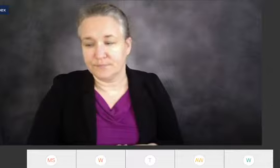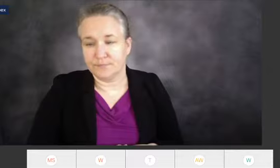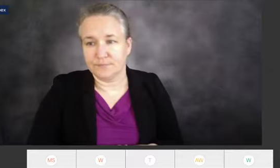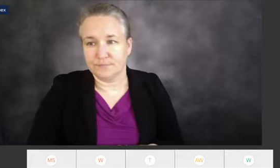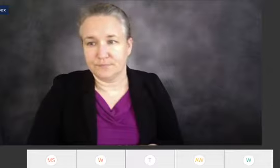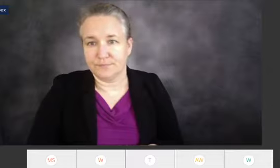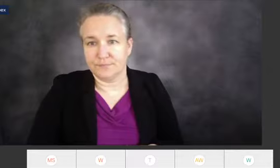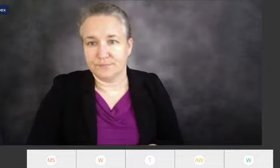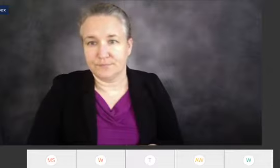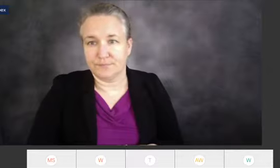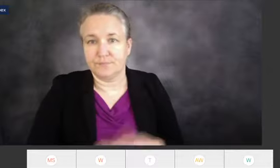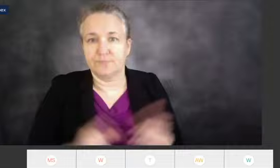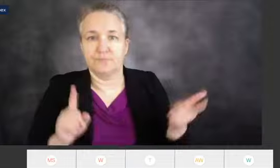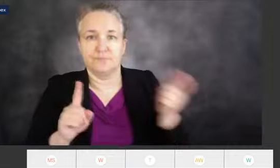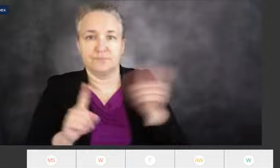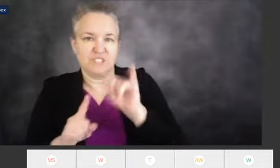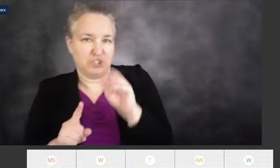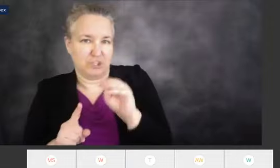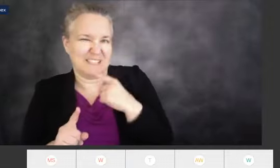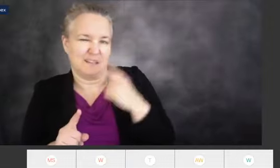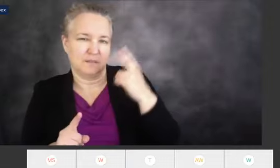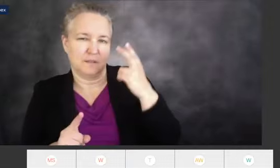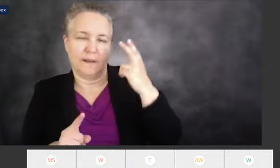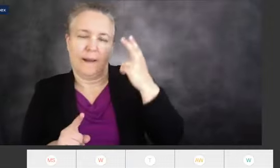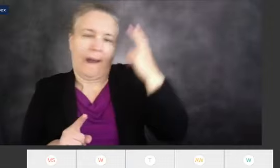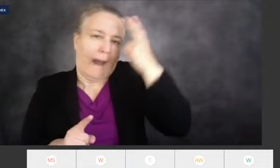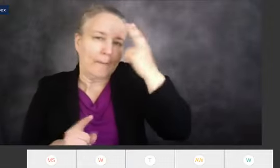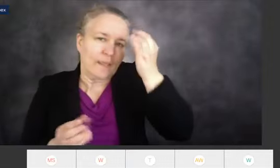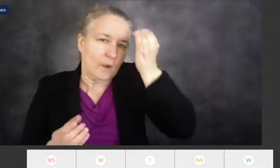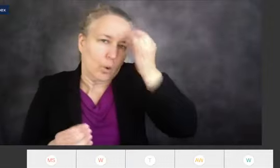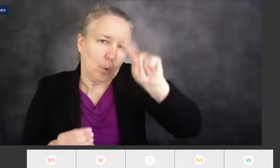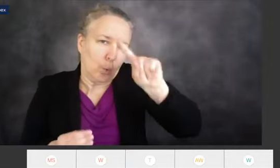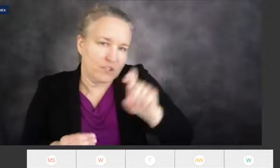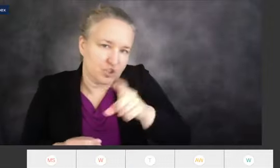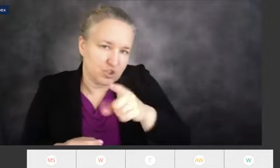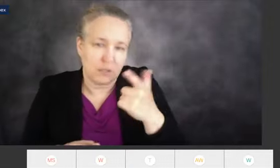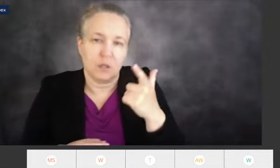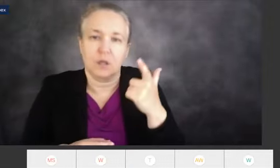This is a hypothetical question, I guess, but